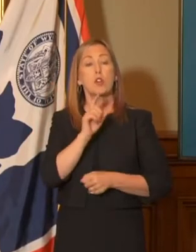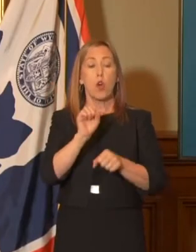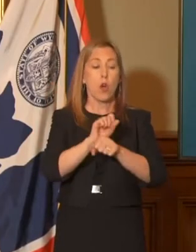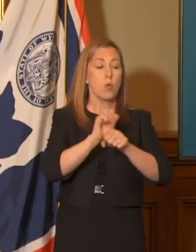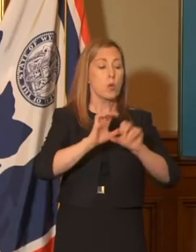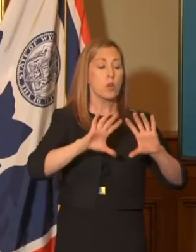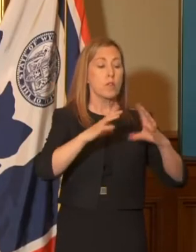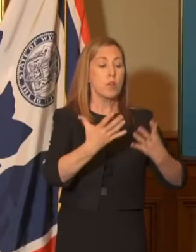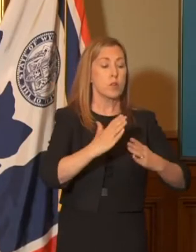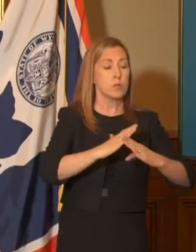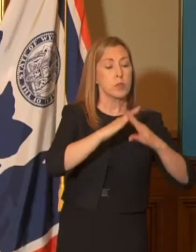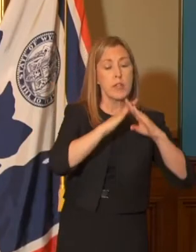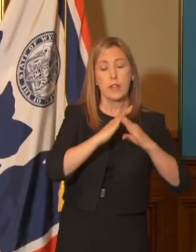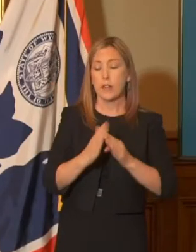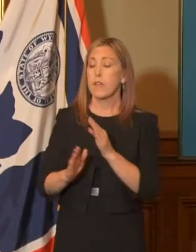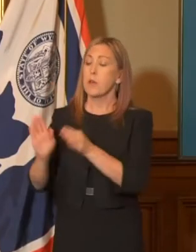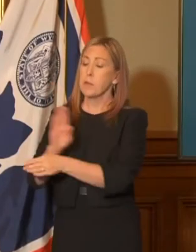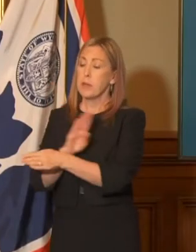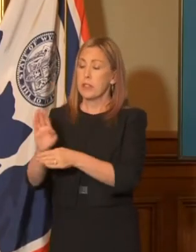our businesses are ready to go.